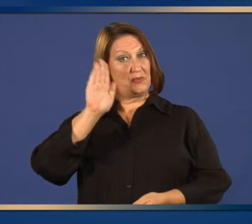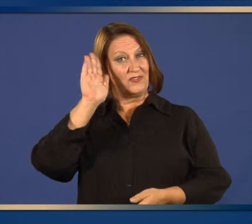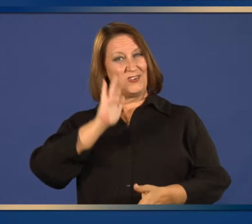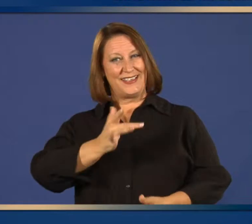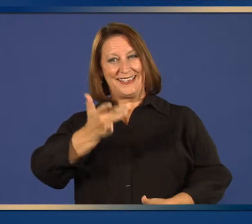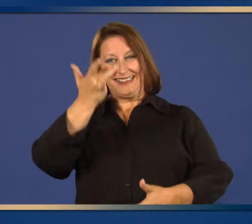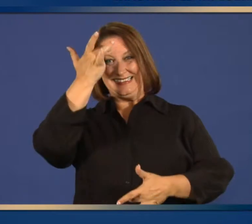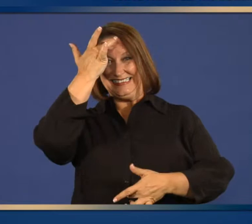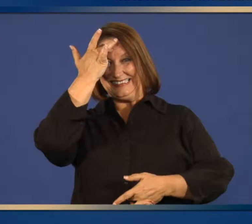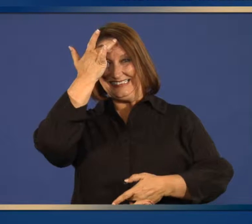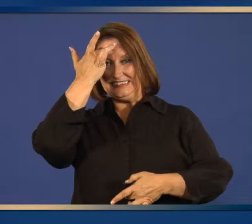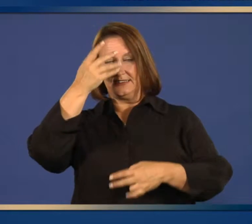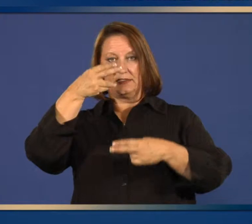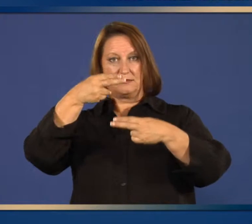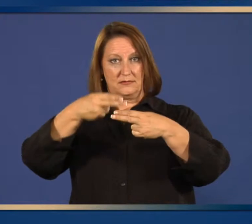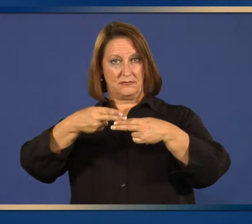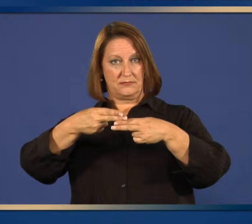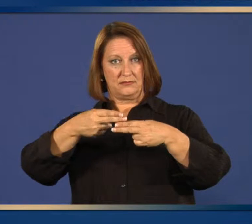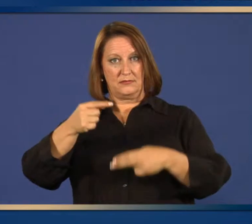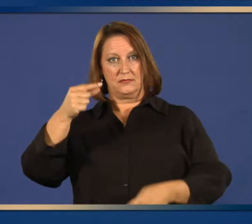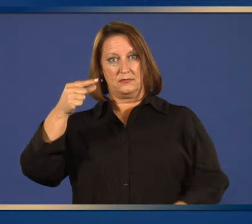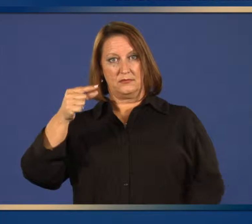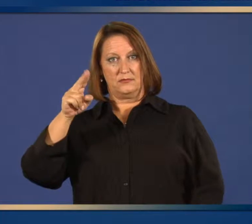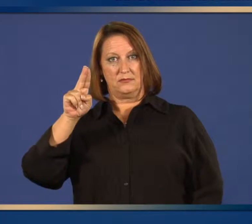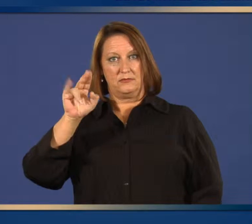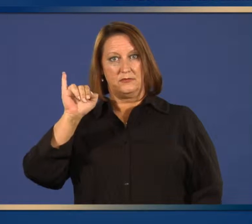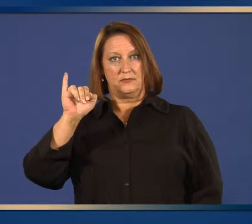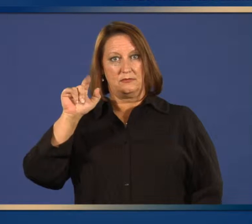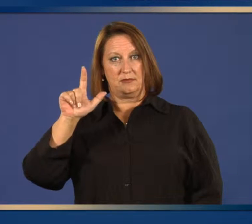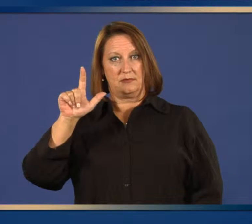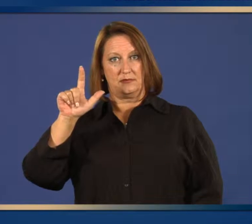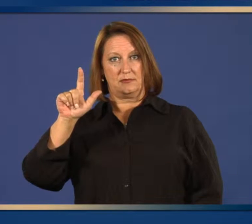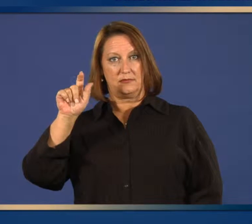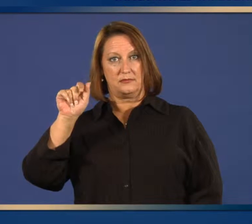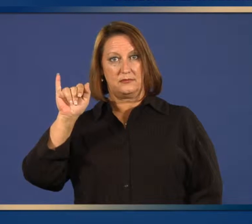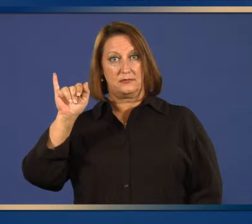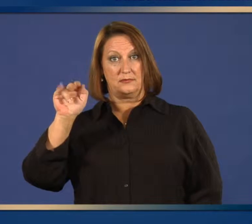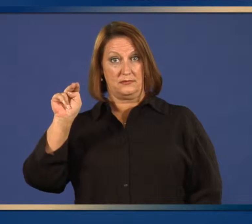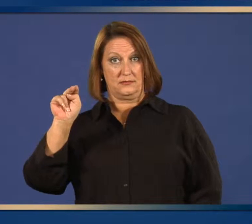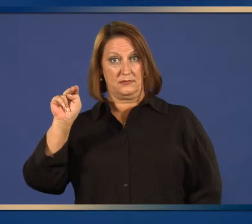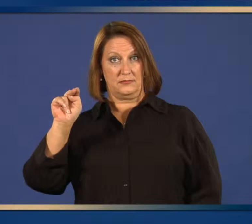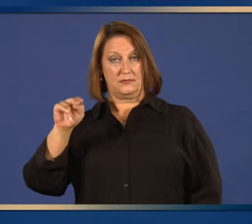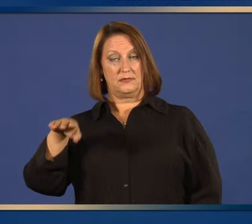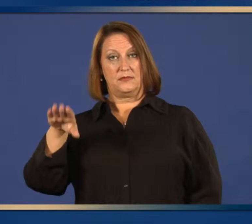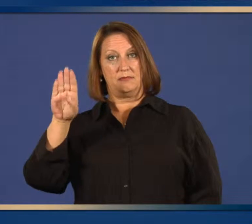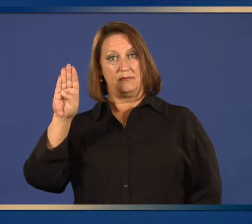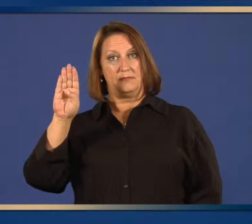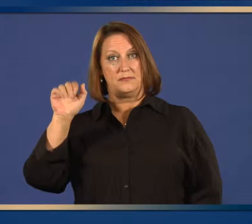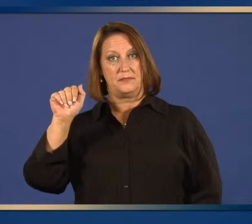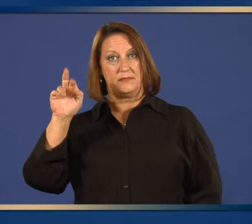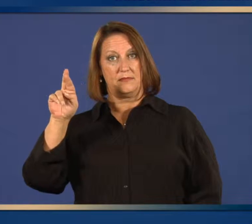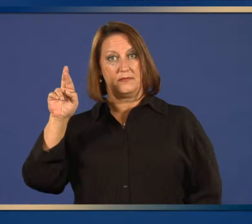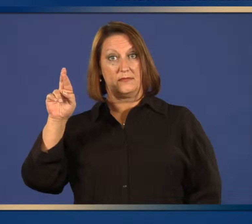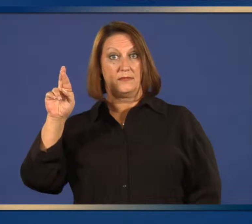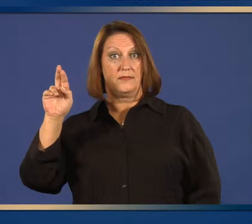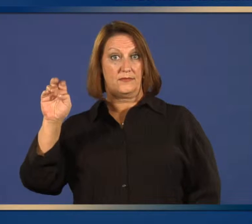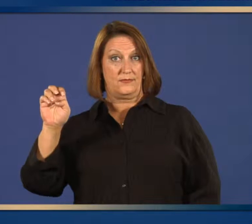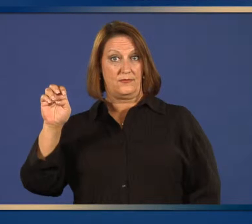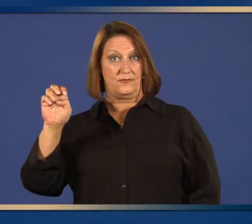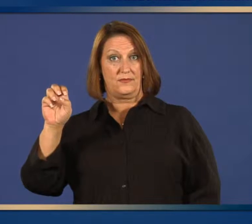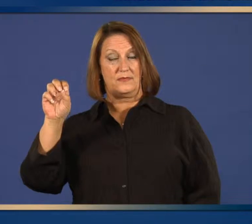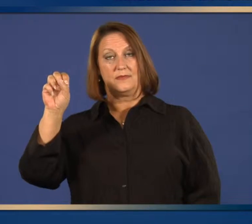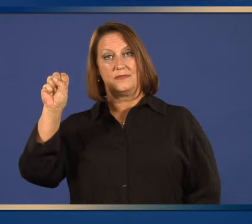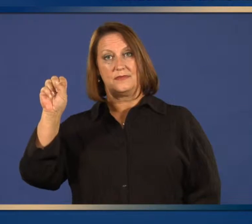Tell your healthcare provider if you ever had Guillain-Barré syndrome,